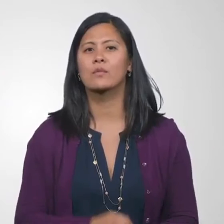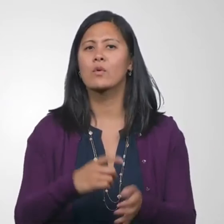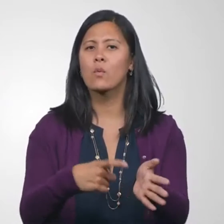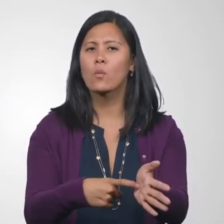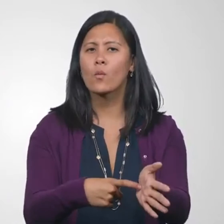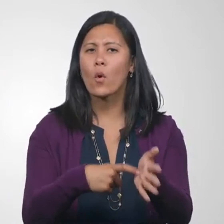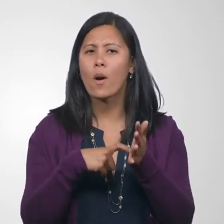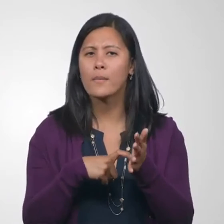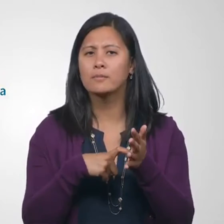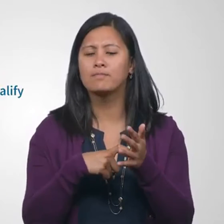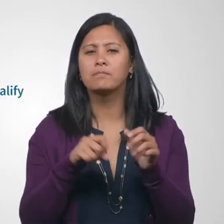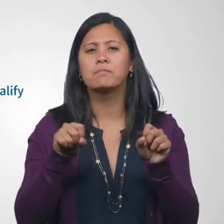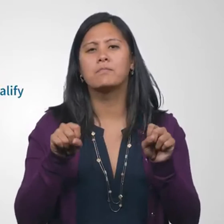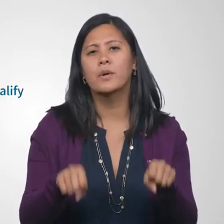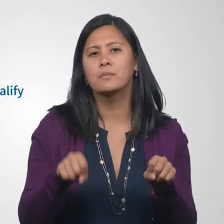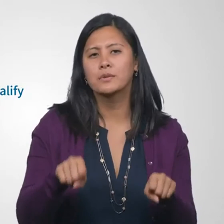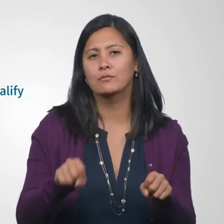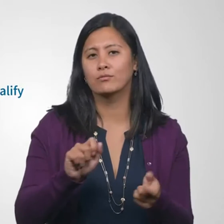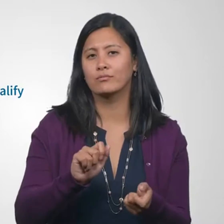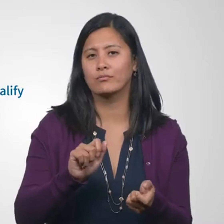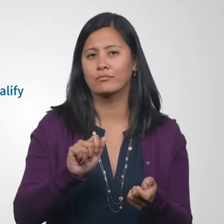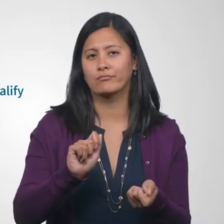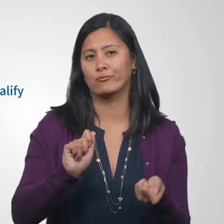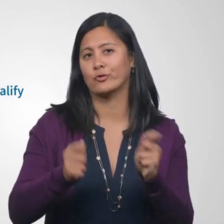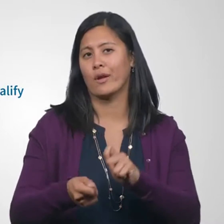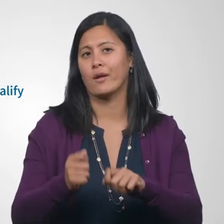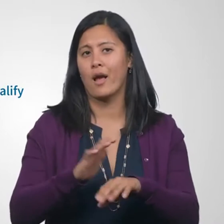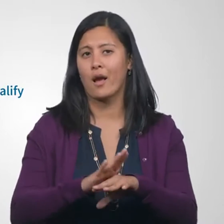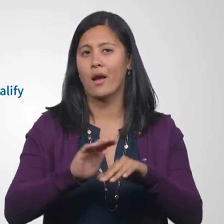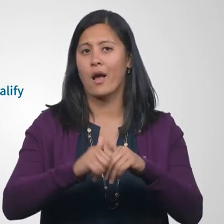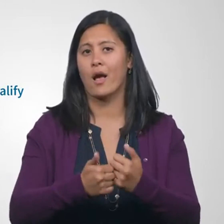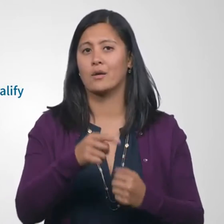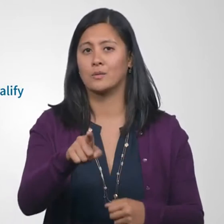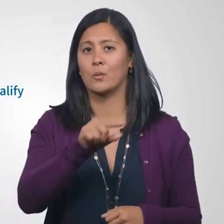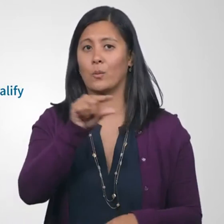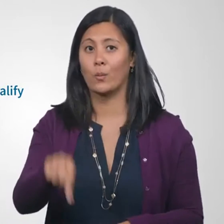The requirement changes depending on how you qualify.